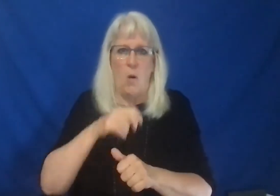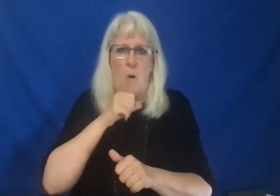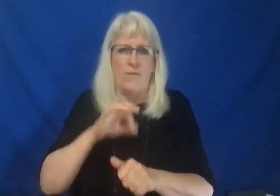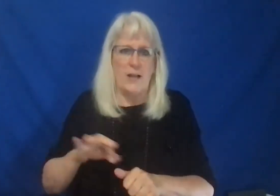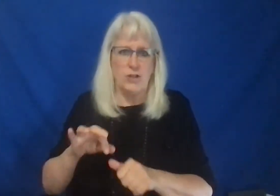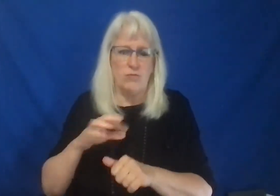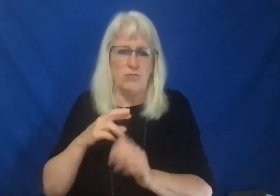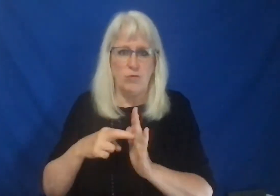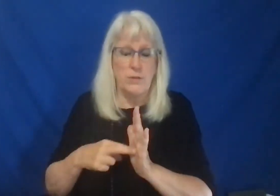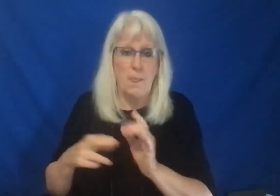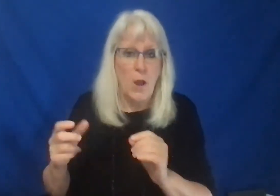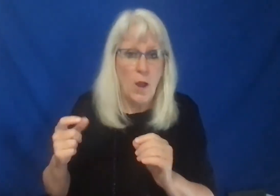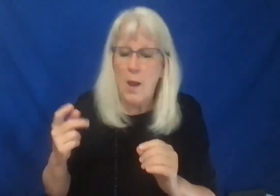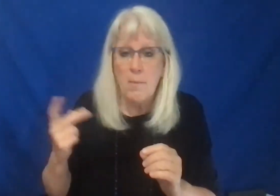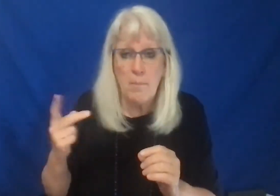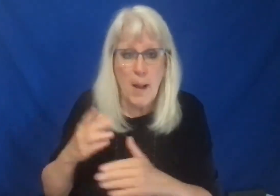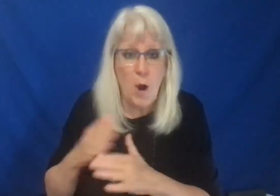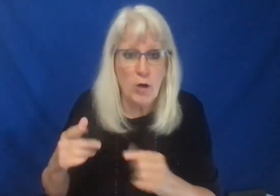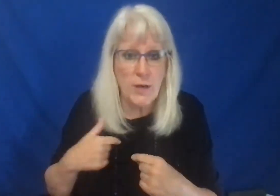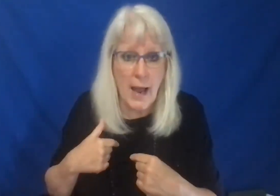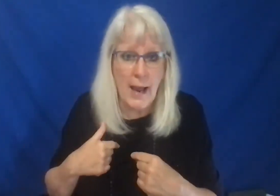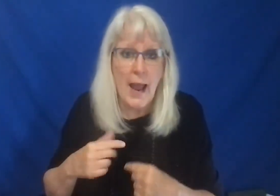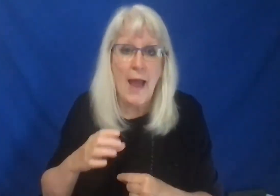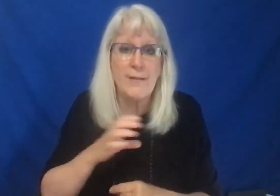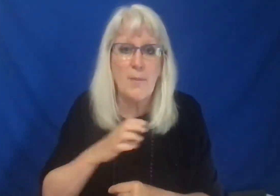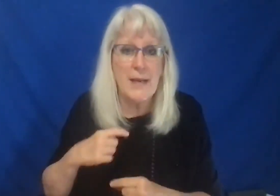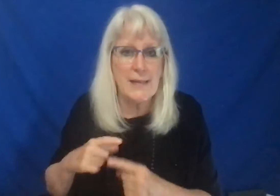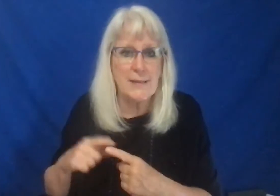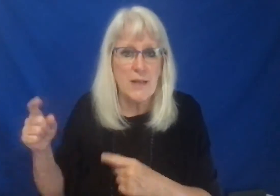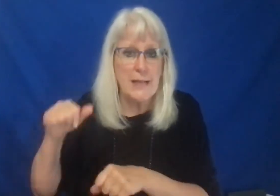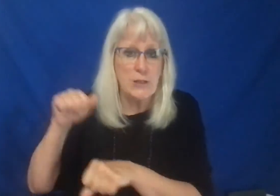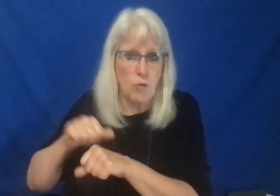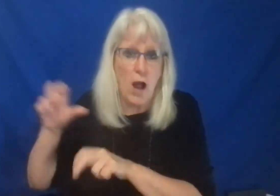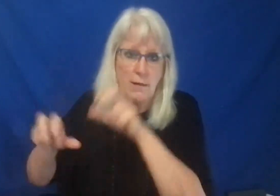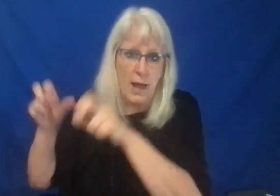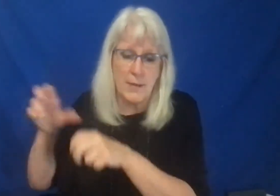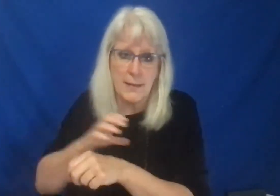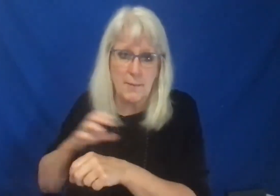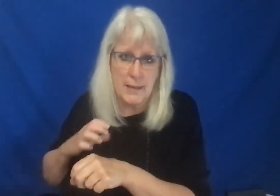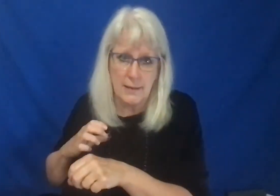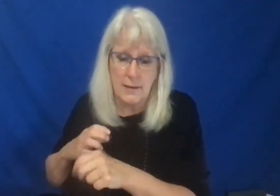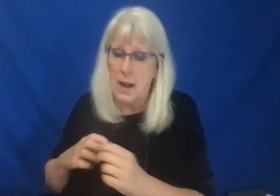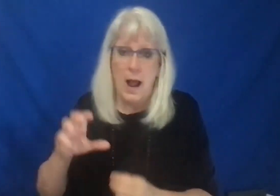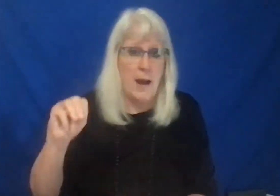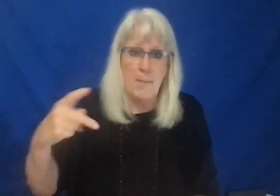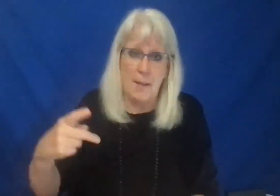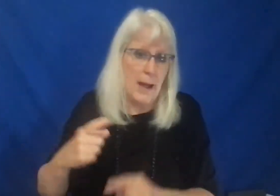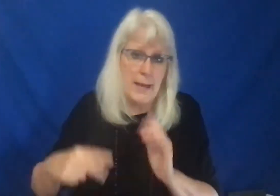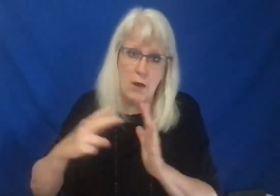committees rotate per tradition too. He's definitely the rock climbing committee, the map. I can't read it at all. But we,